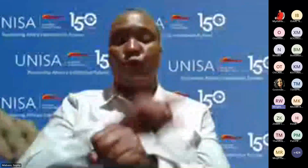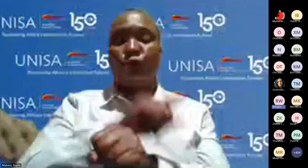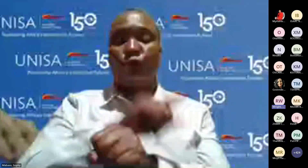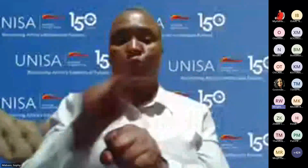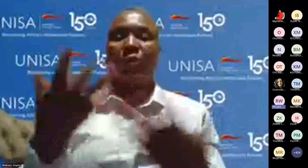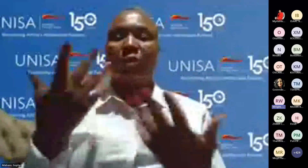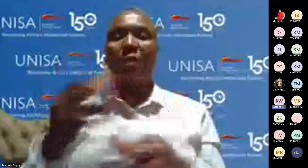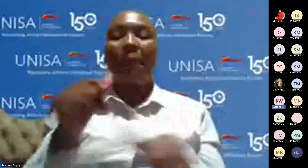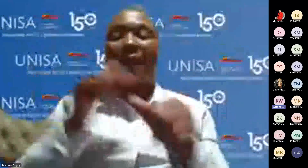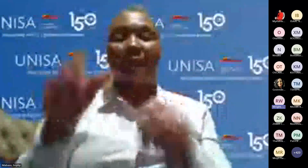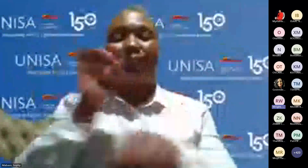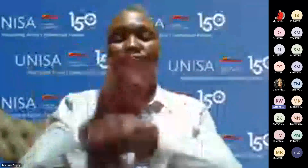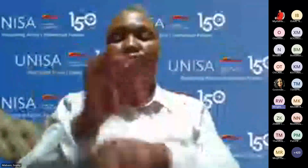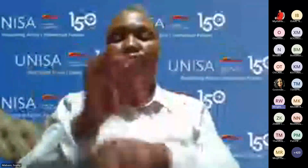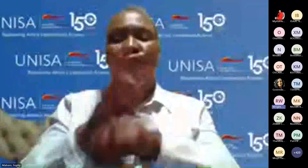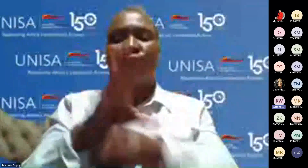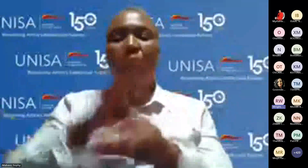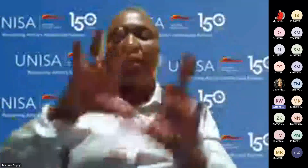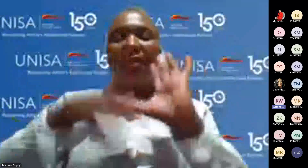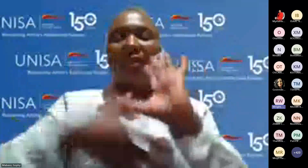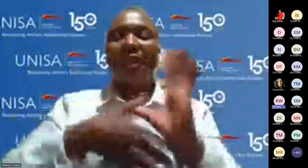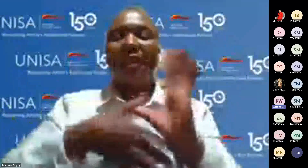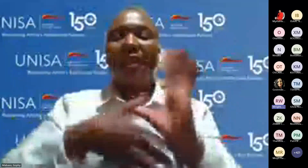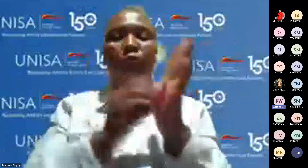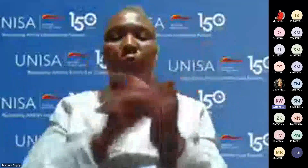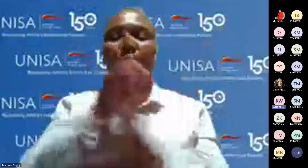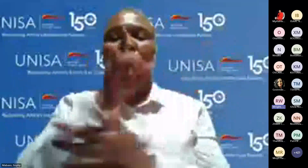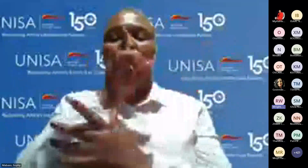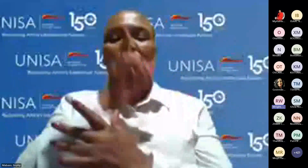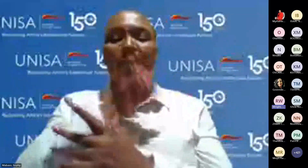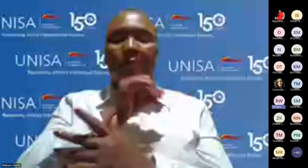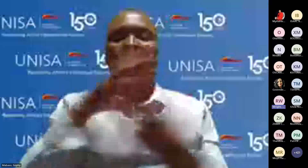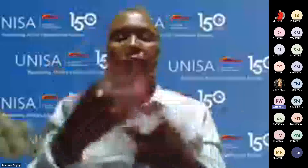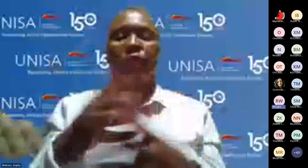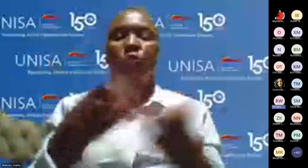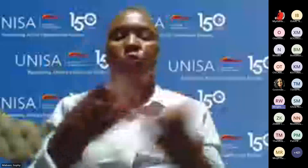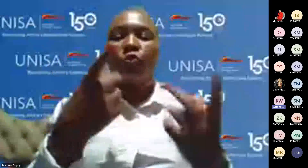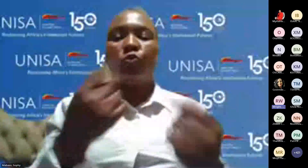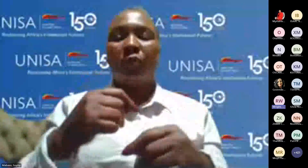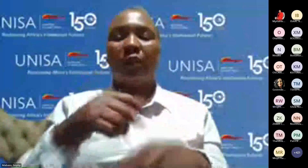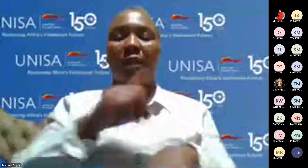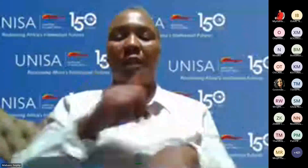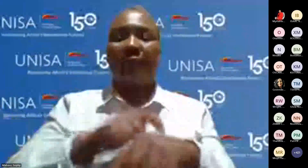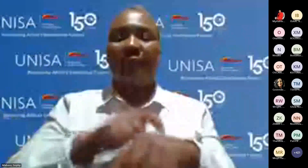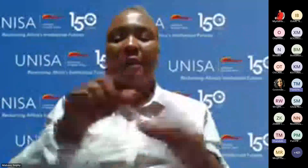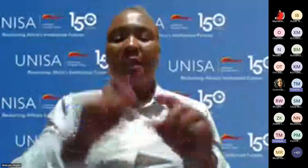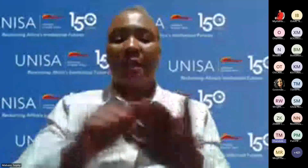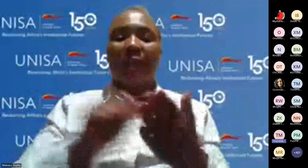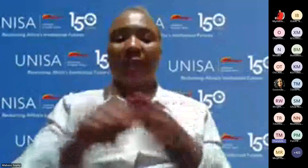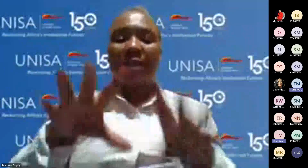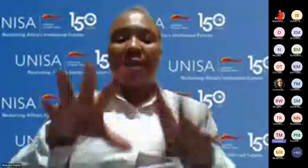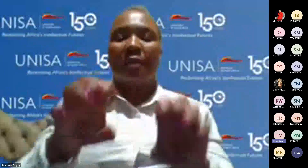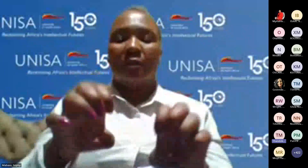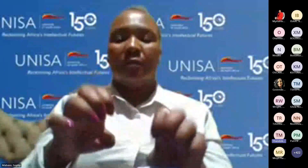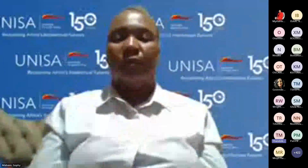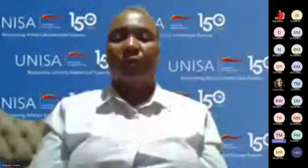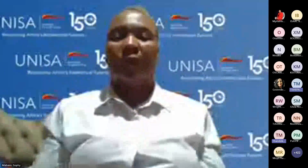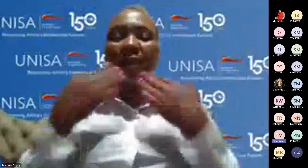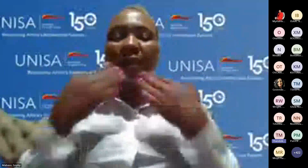best advice is rather than go and put it on silent mode during the time that you are writing. Thank you for